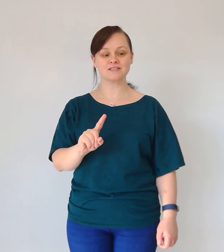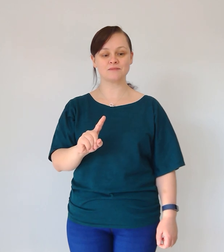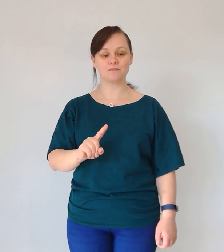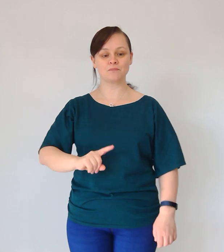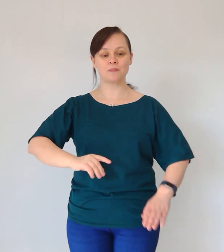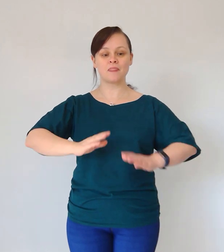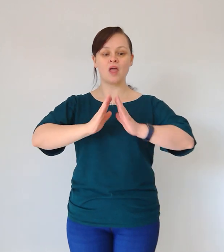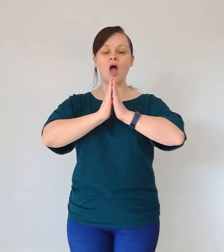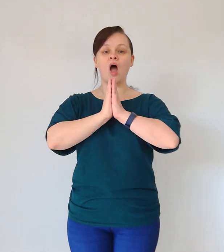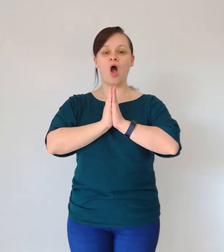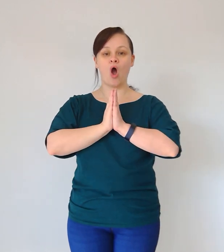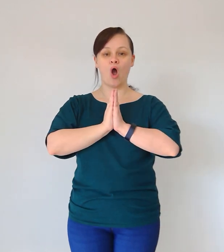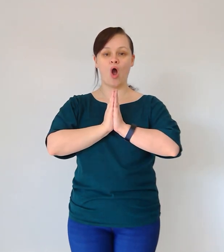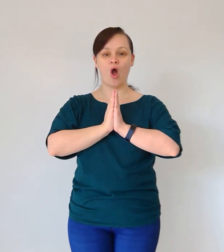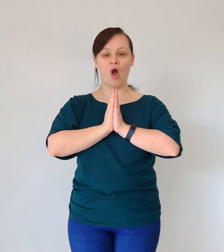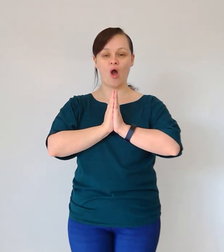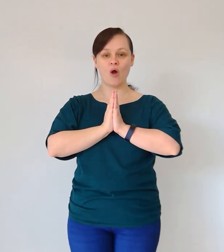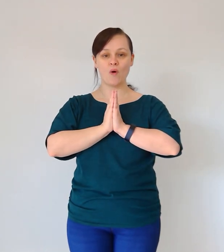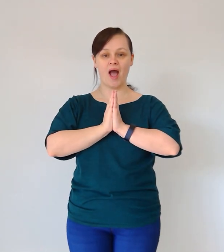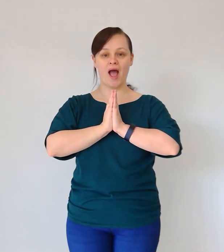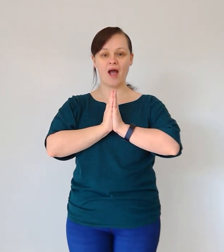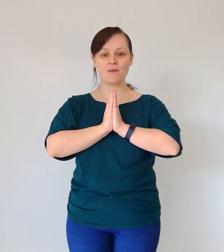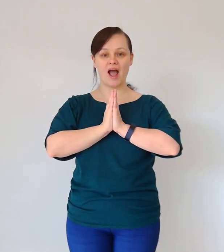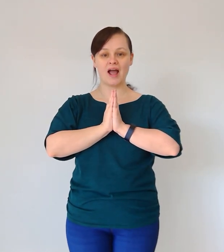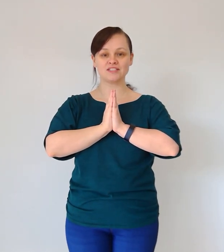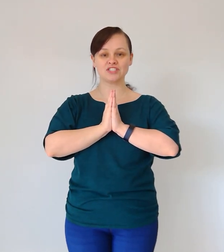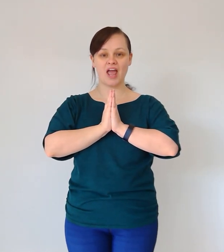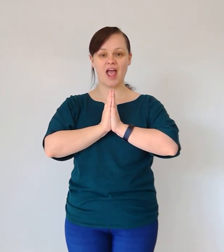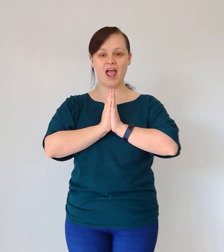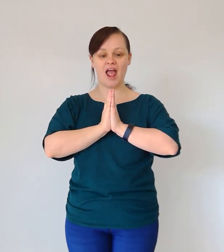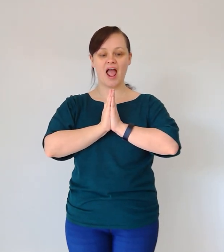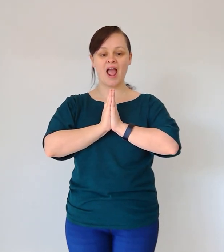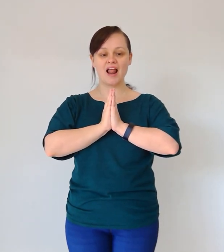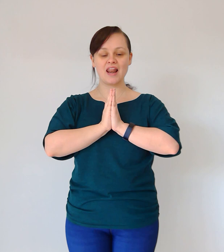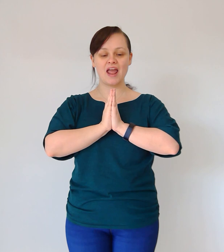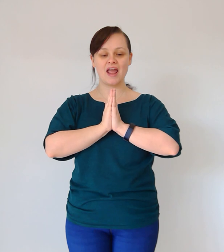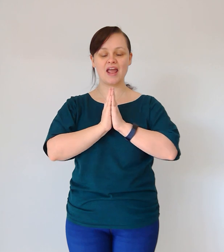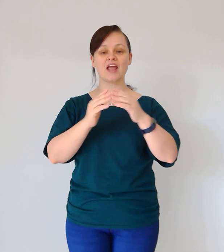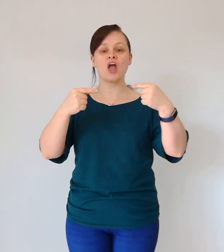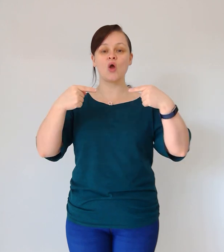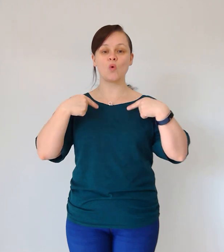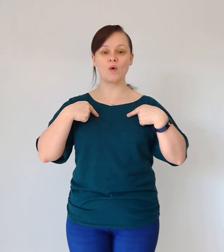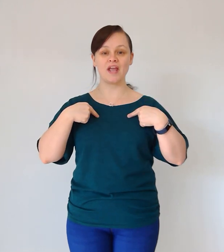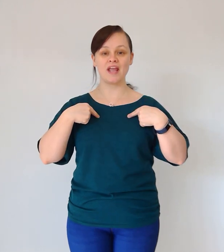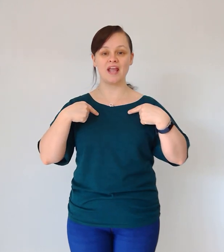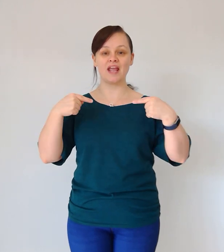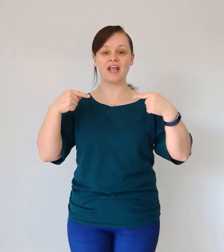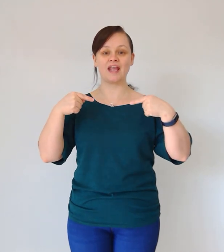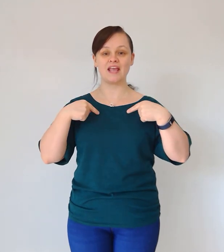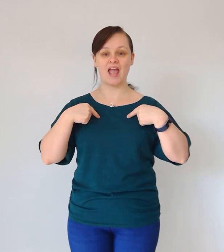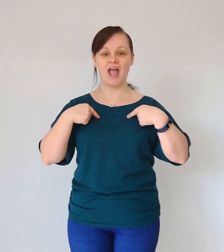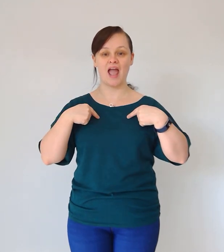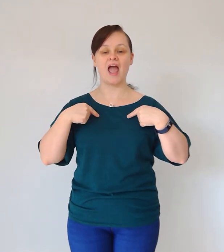Oh, how angelic we can